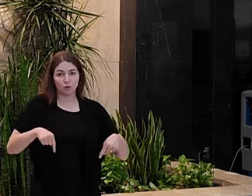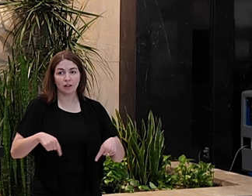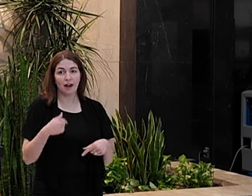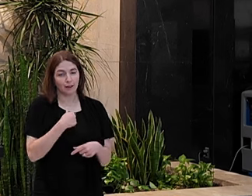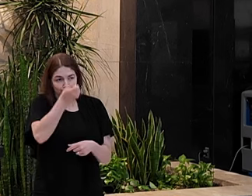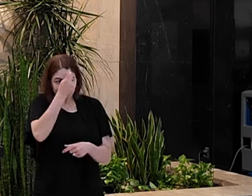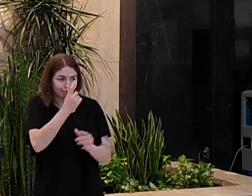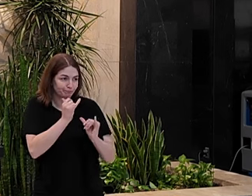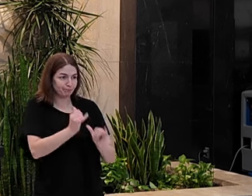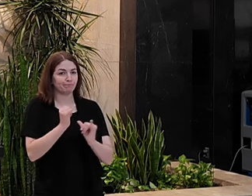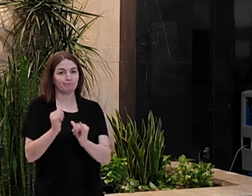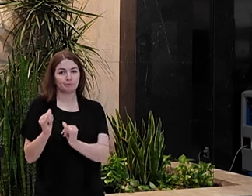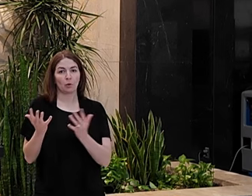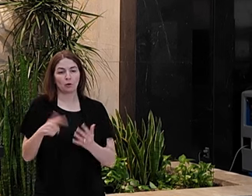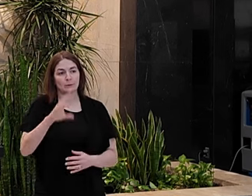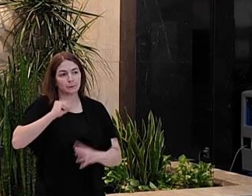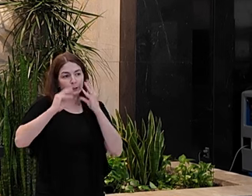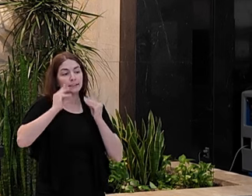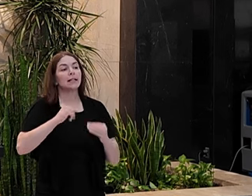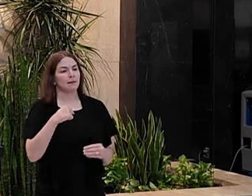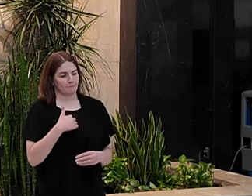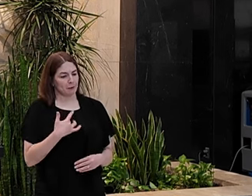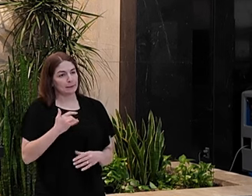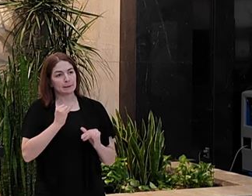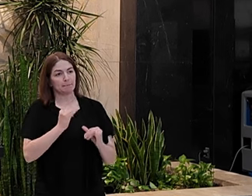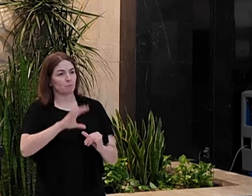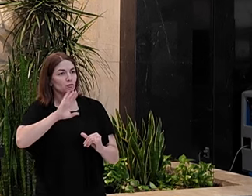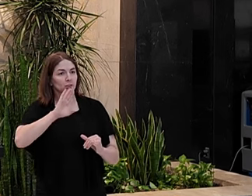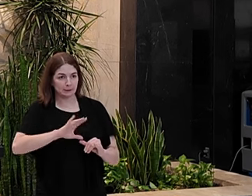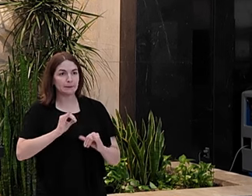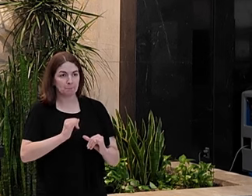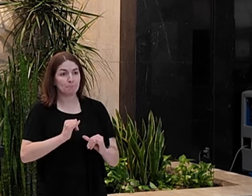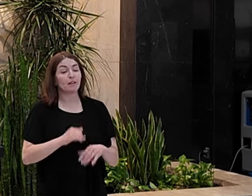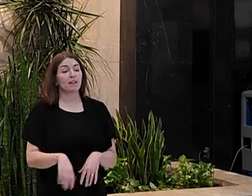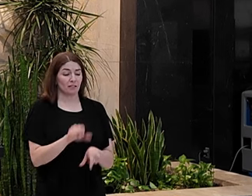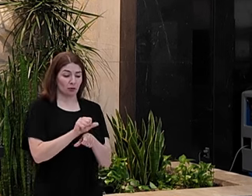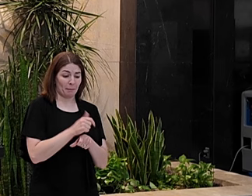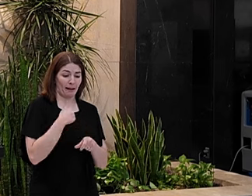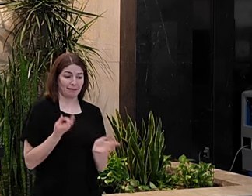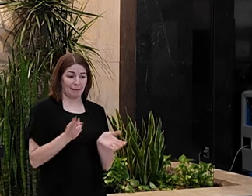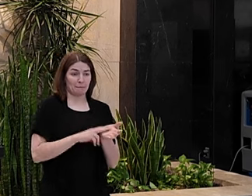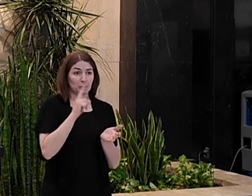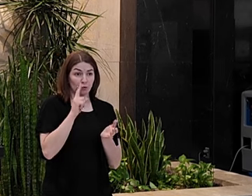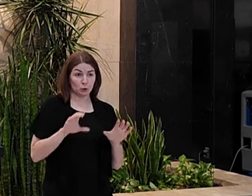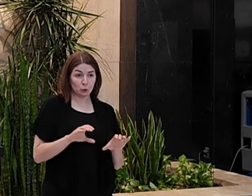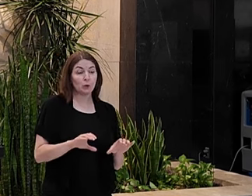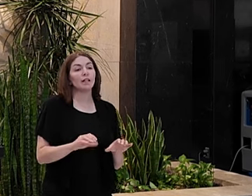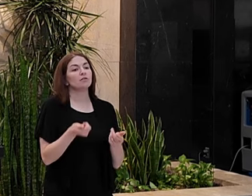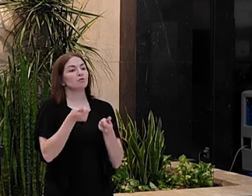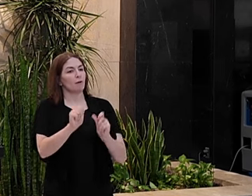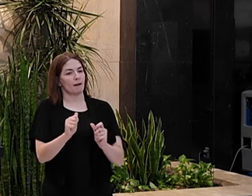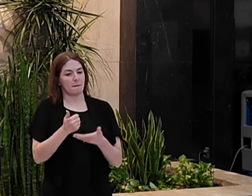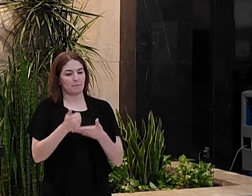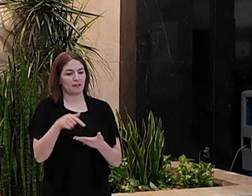what everybody's going through. I share the same frustration. And, the job that I've signed up for is to try to